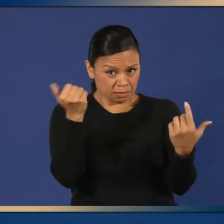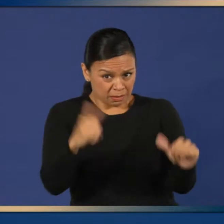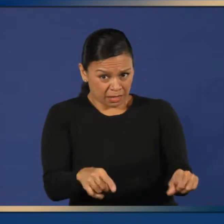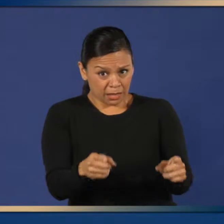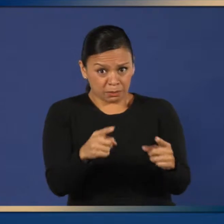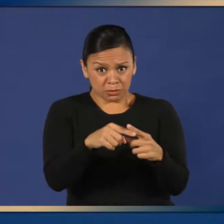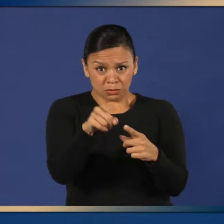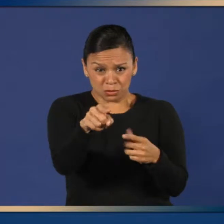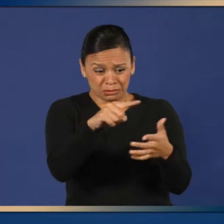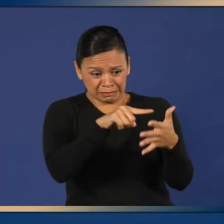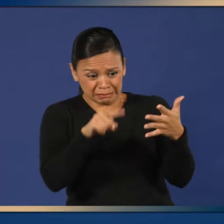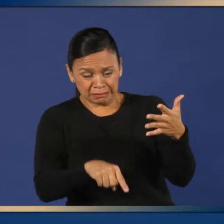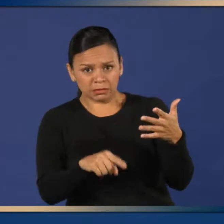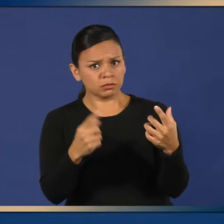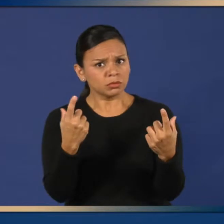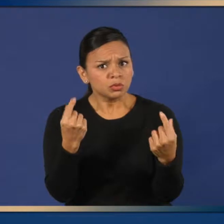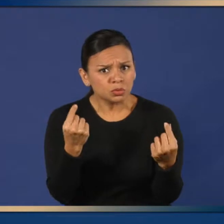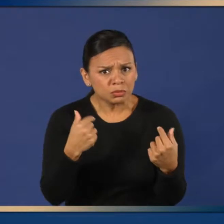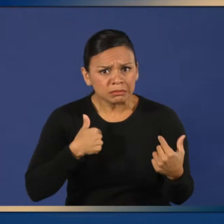What should I do?